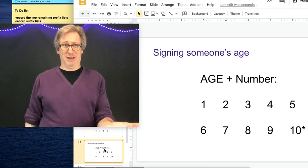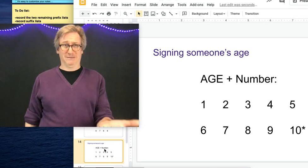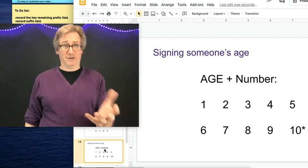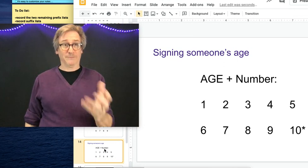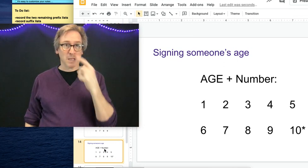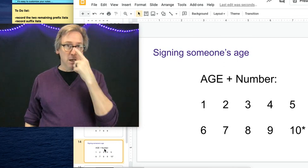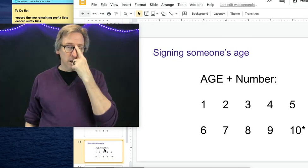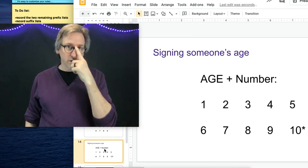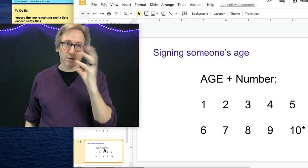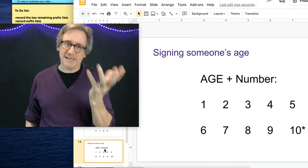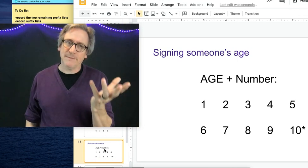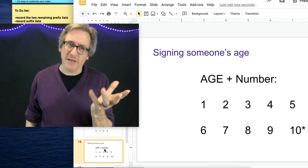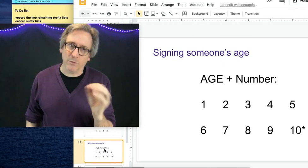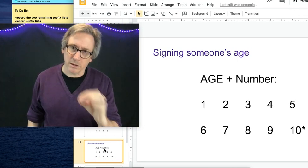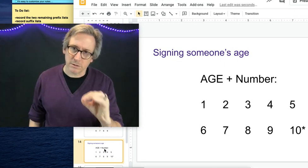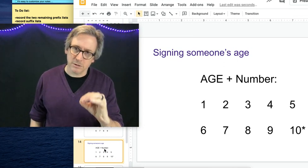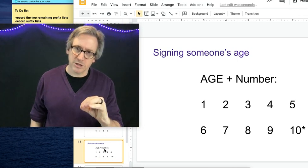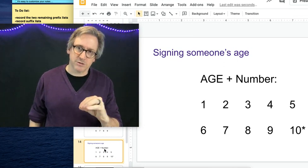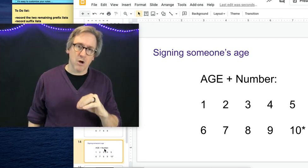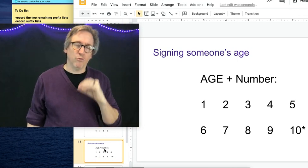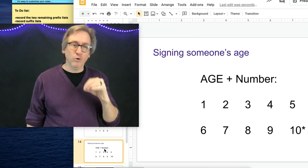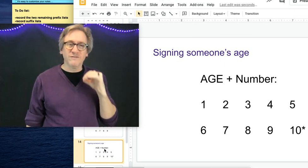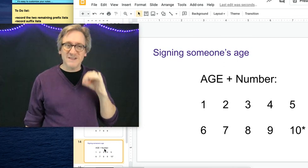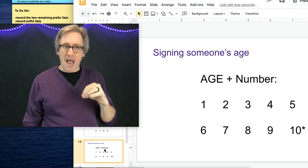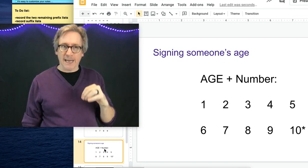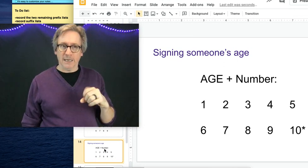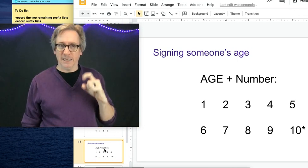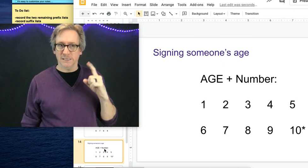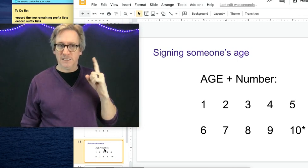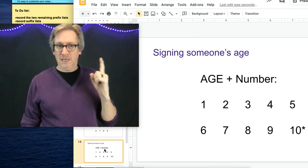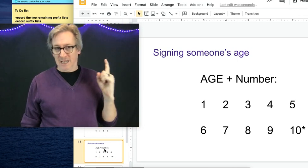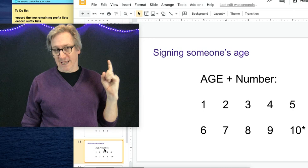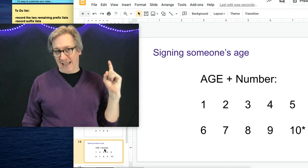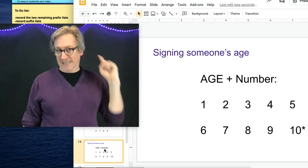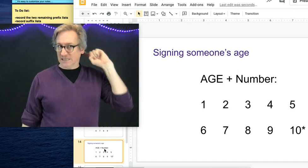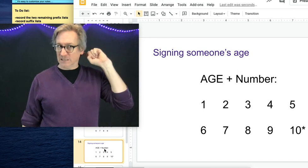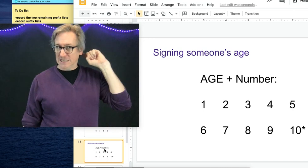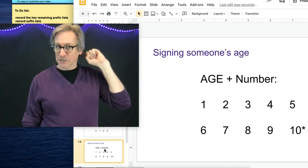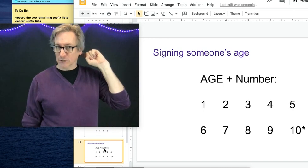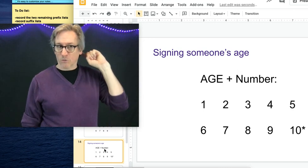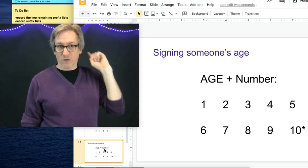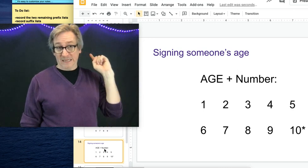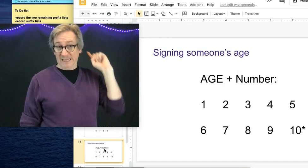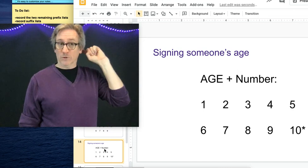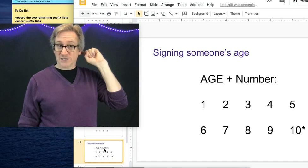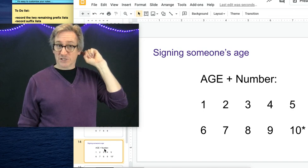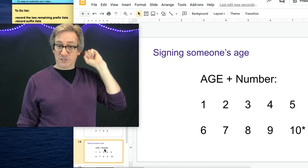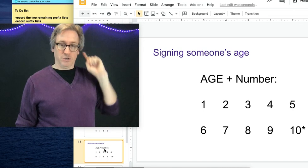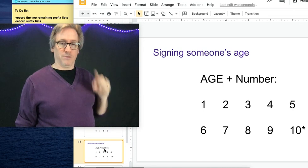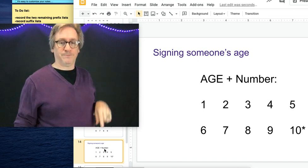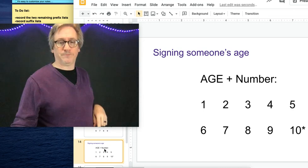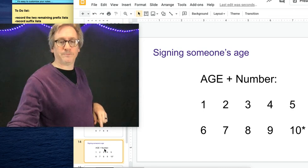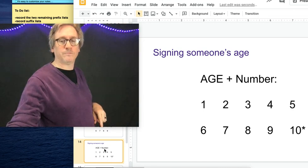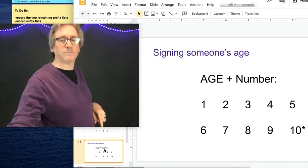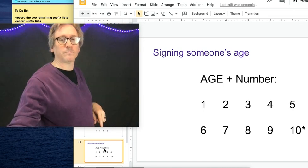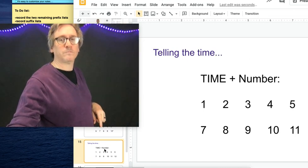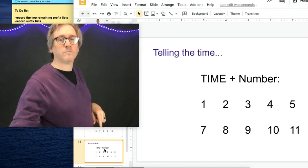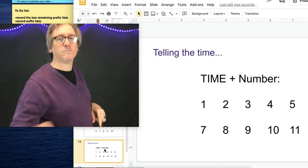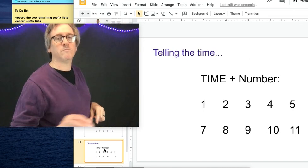sounds right. So the same thing where just know rule of 9 is an ASL teacher or a linguist's term.